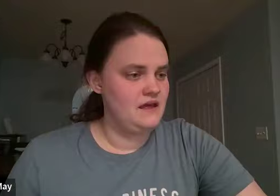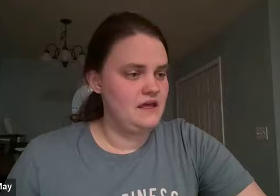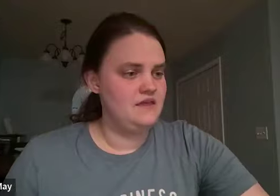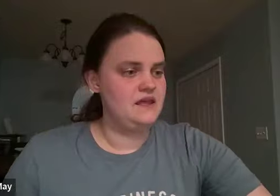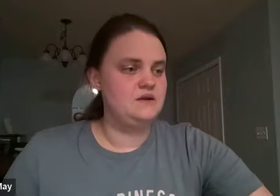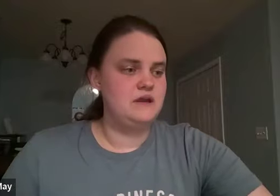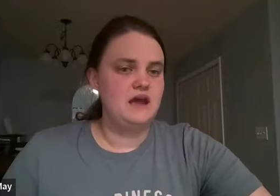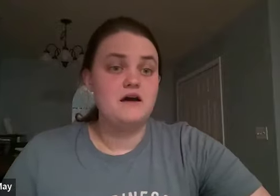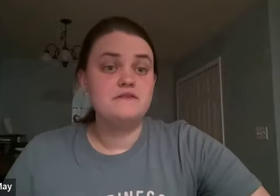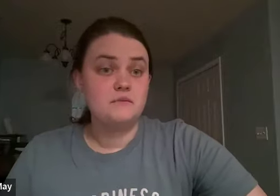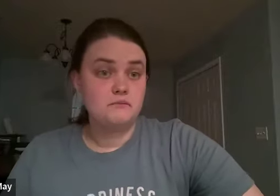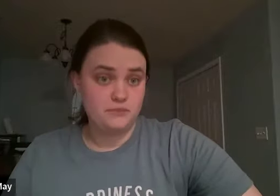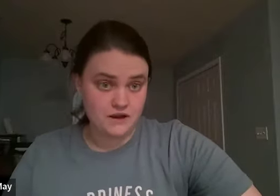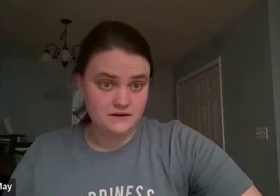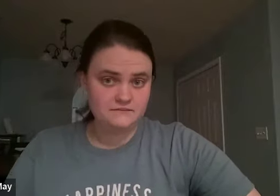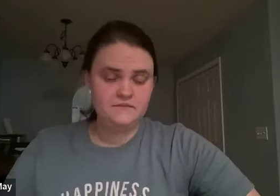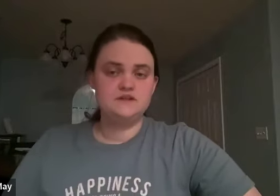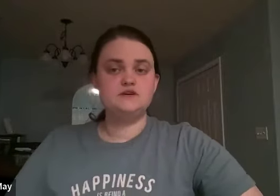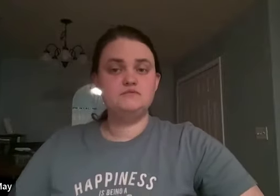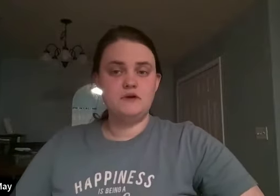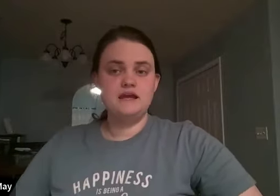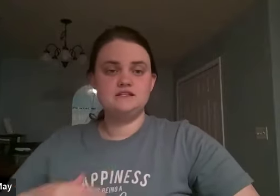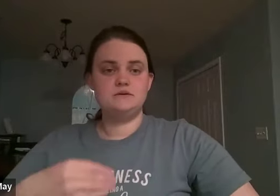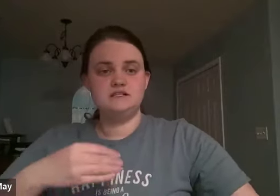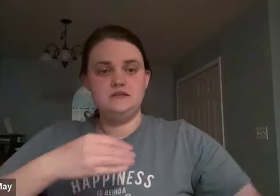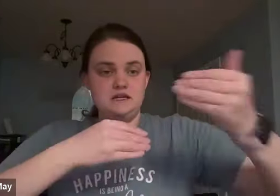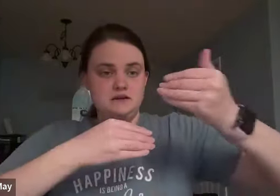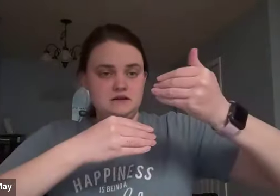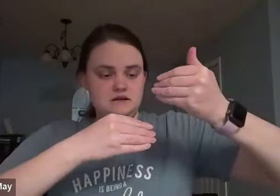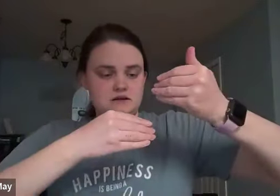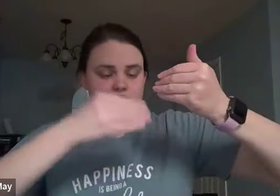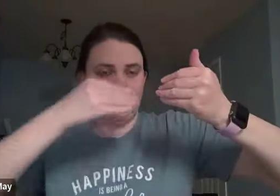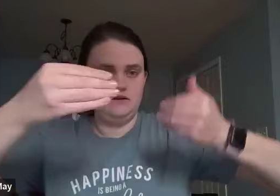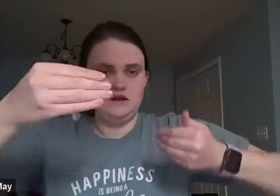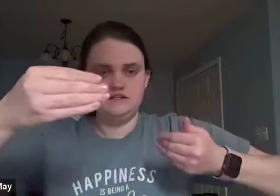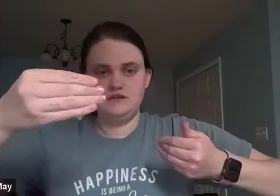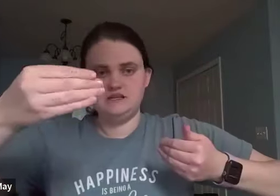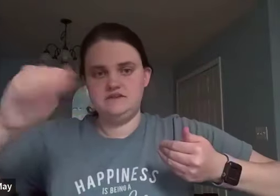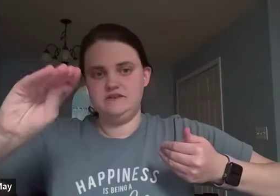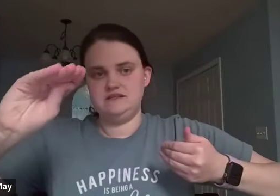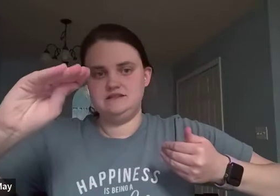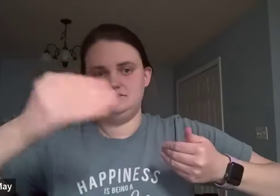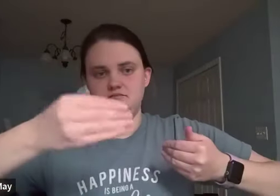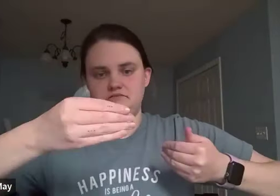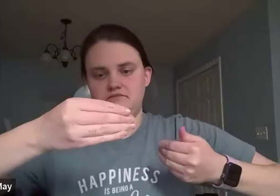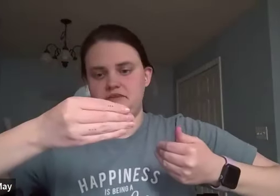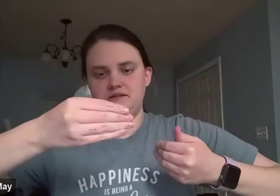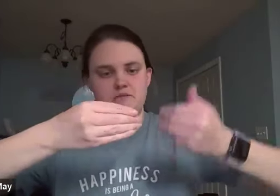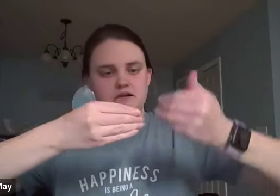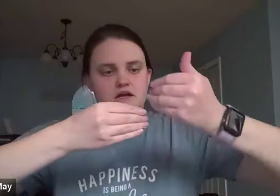And then we have bread. So bread is going to be that non-dominant's kind of in this bent puppet, and you